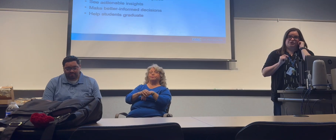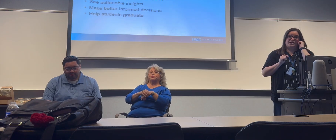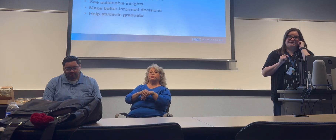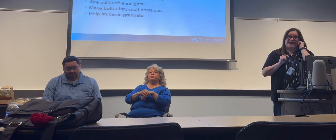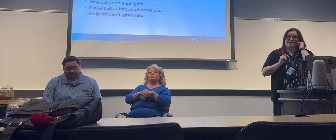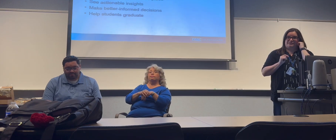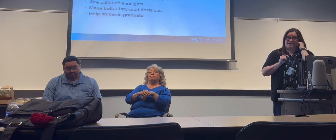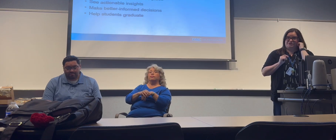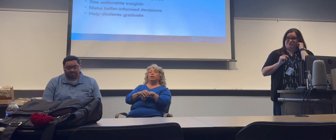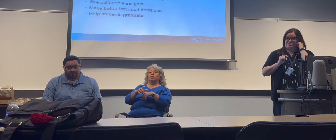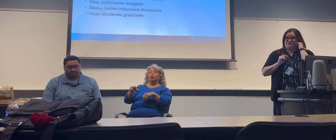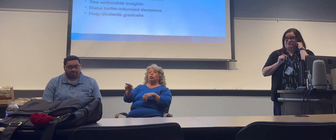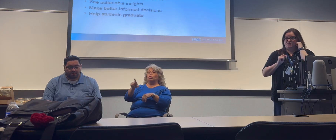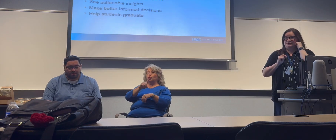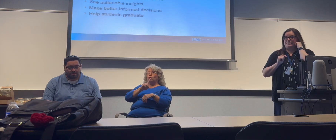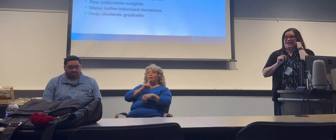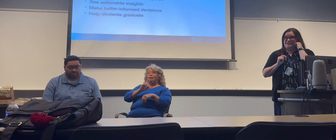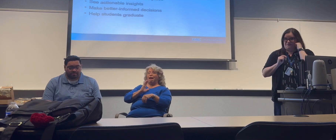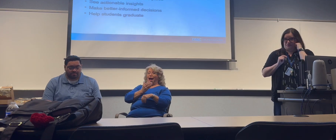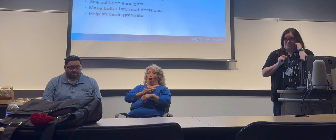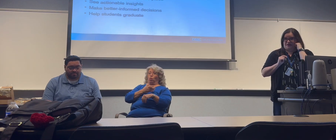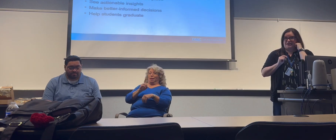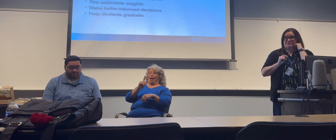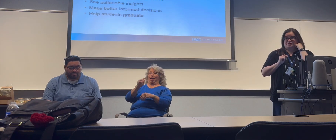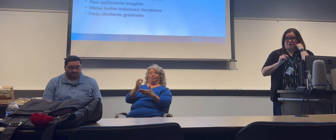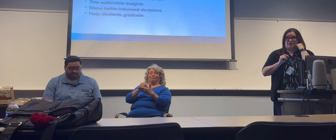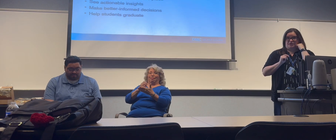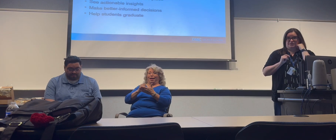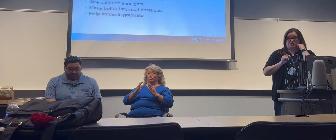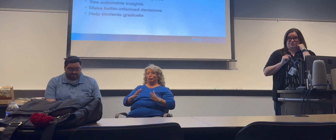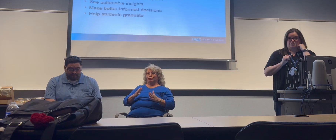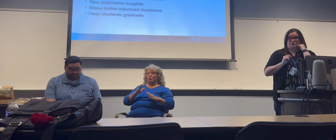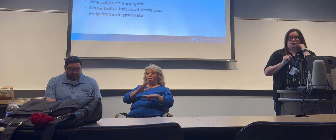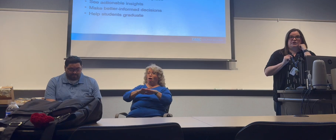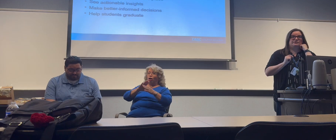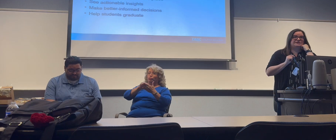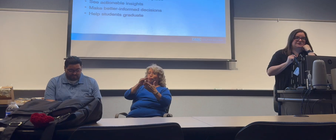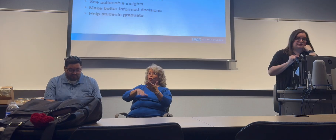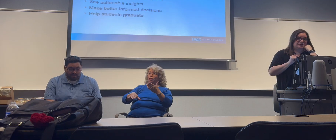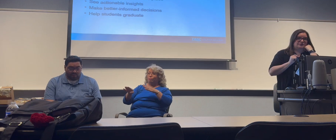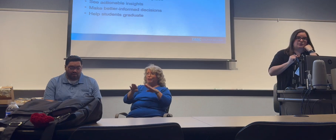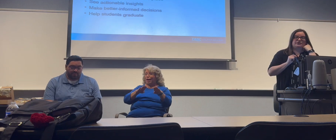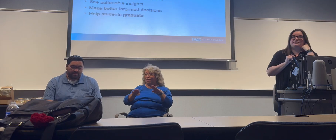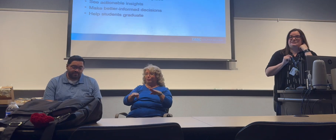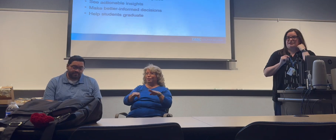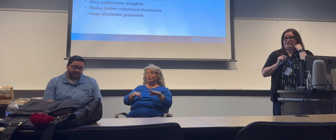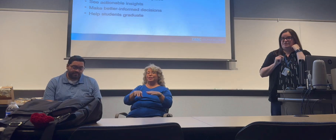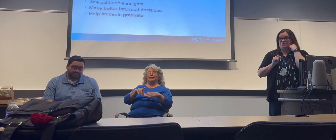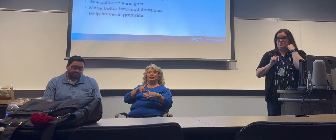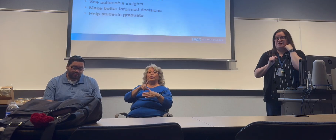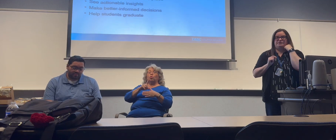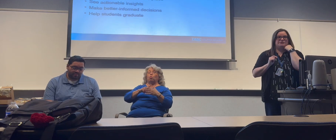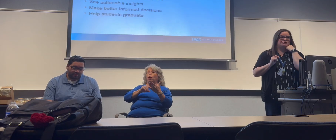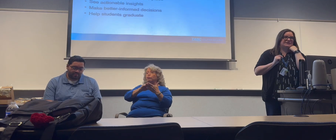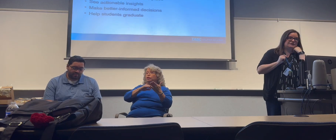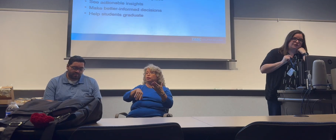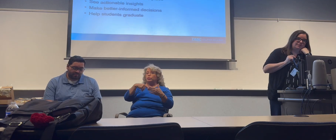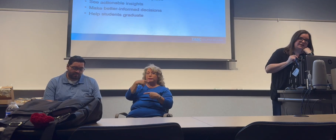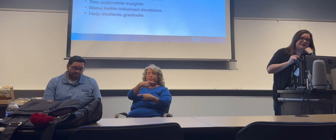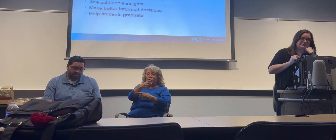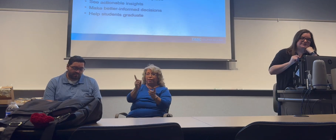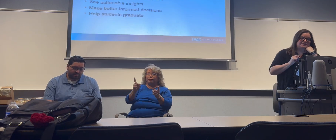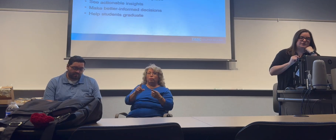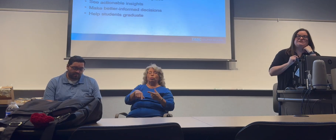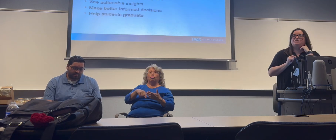is you're our data collectors on student behavior at Del Mar College. What are they doing? What are they telling you? What are their